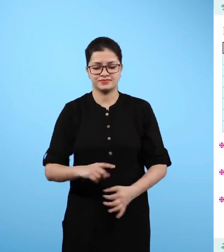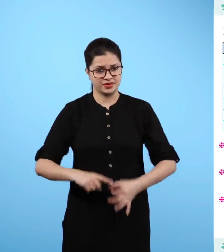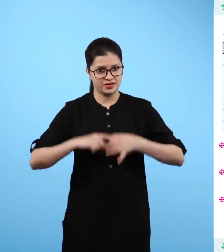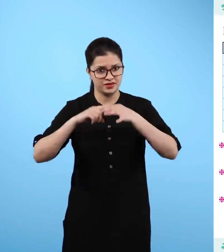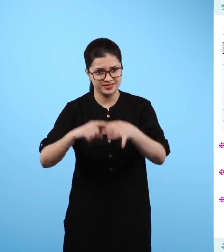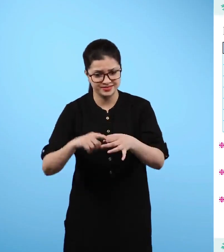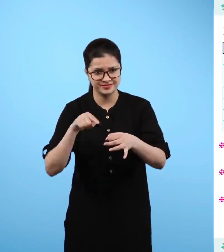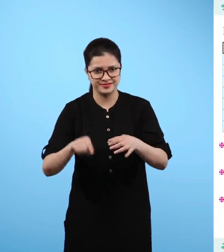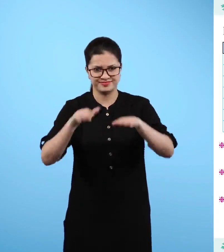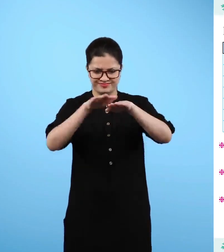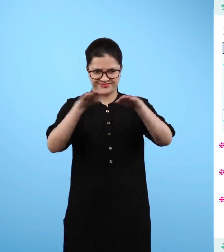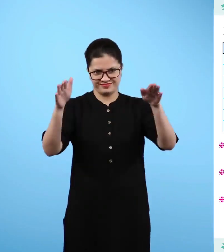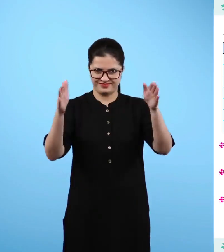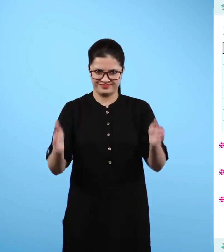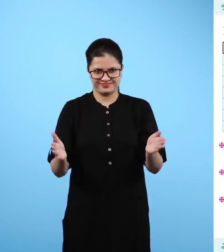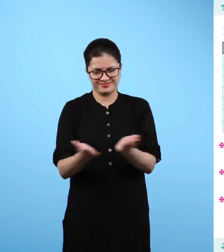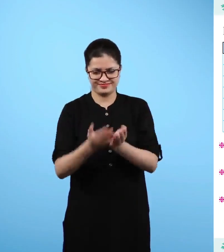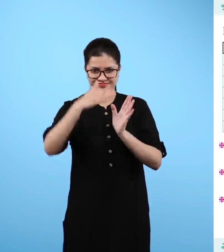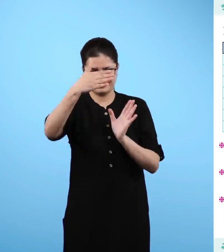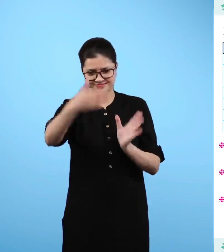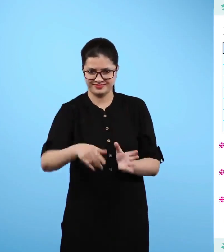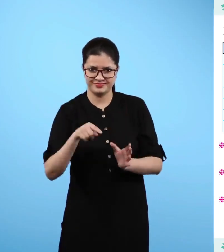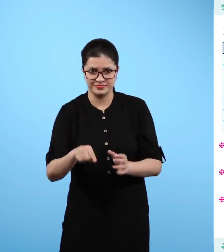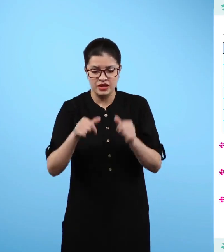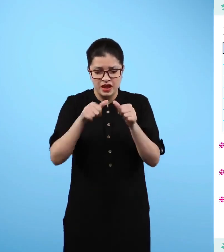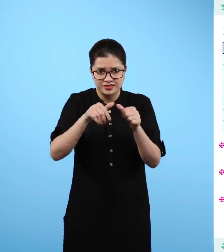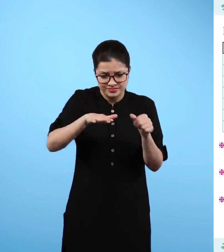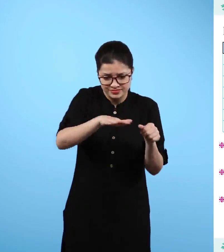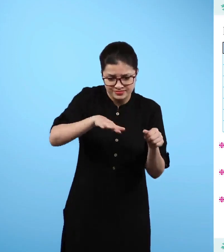What will be the area of each face of the cube?